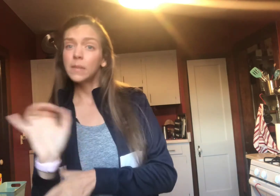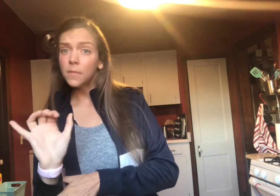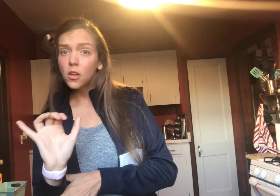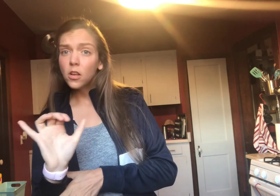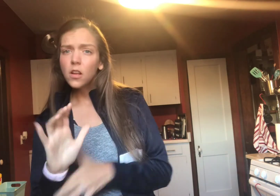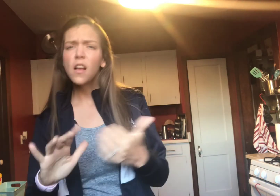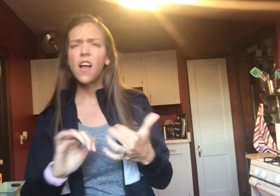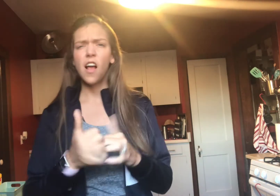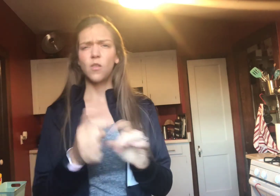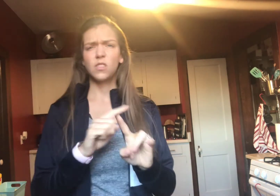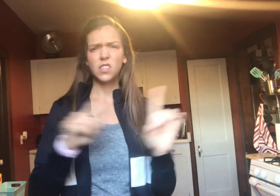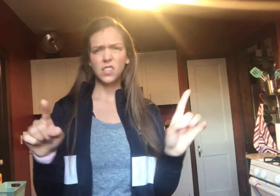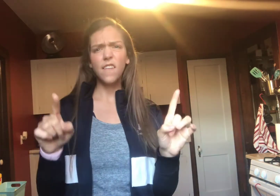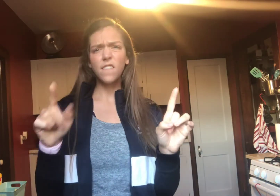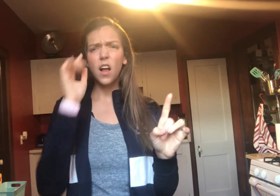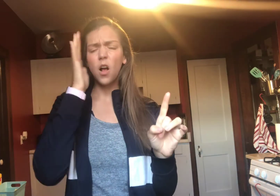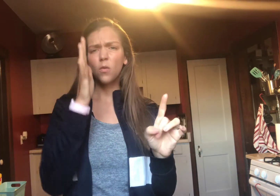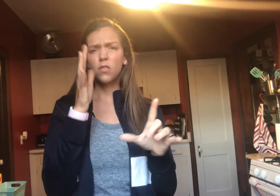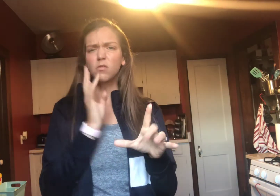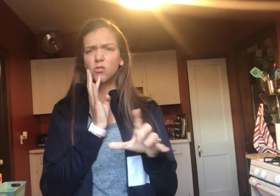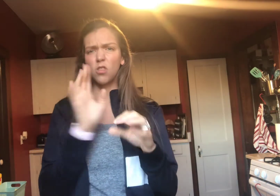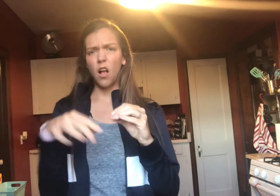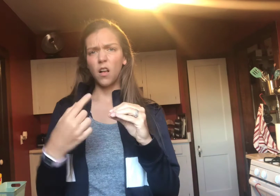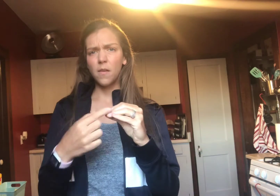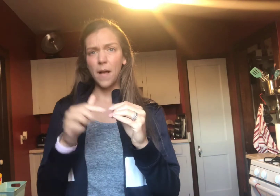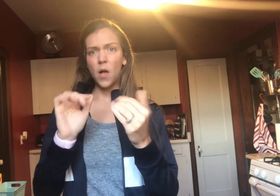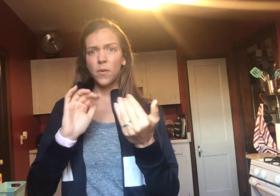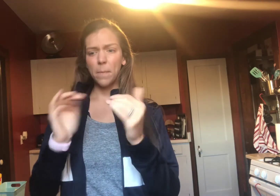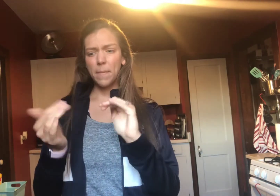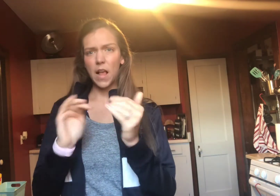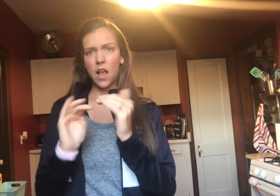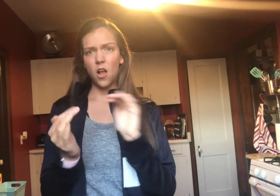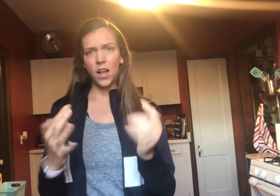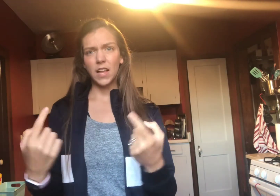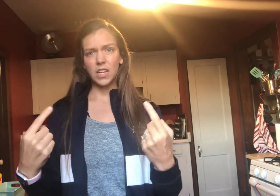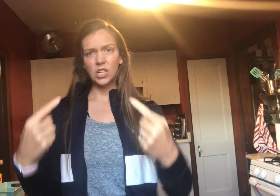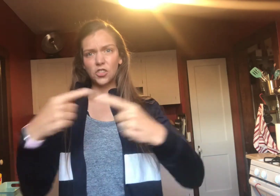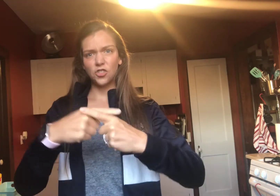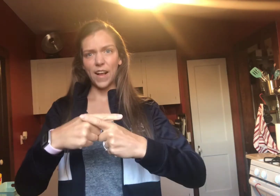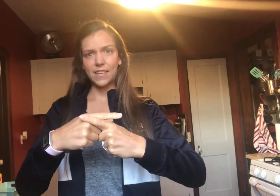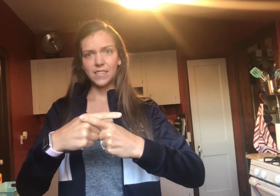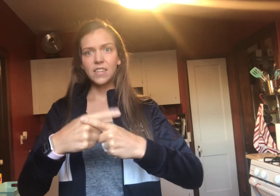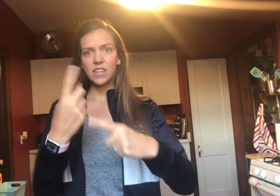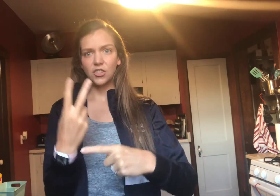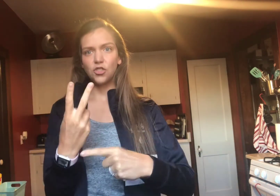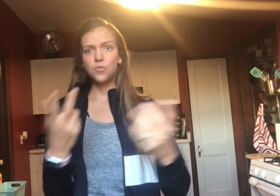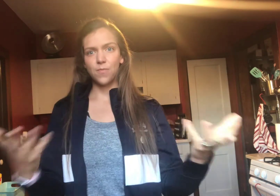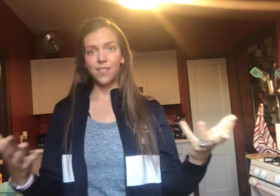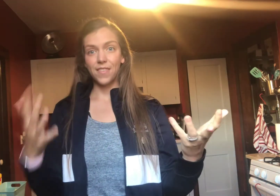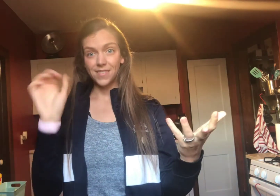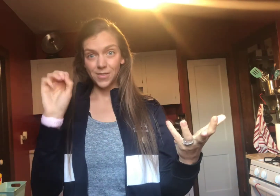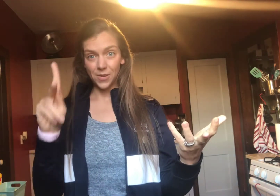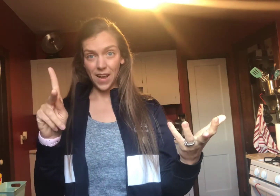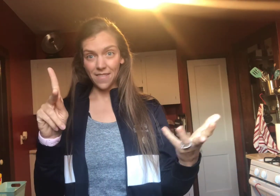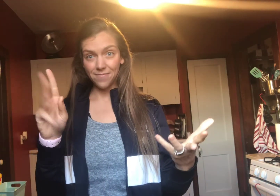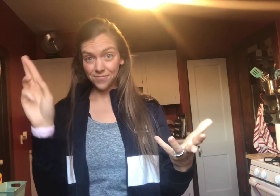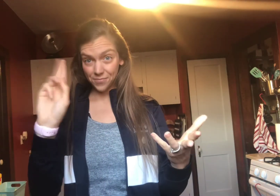similar and how they're different. And we're going to talk about comparing and contrasting two things,